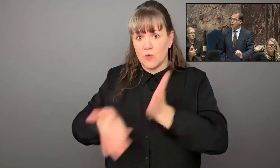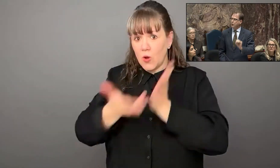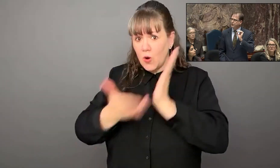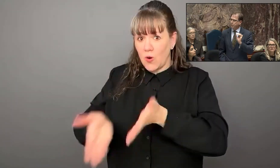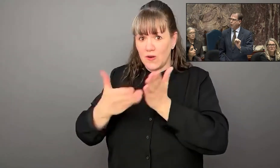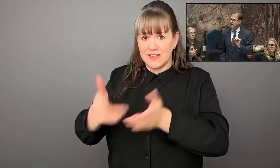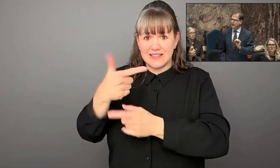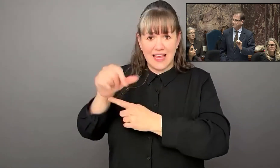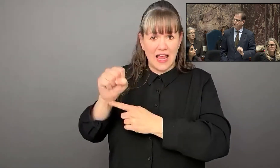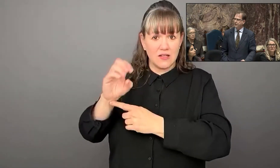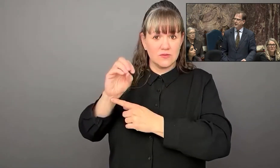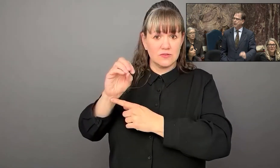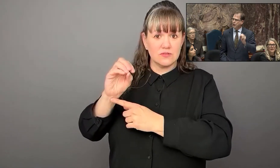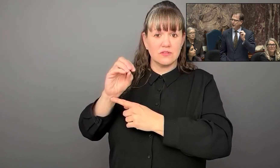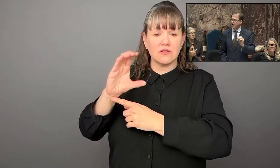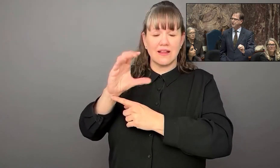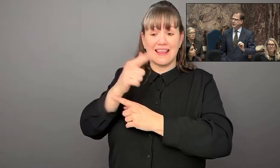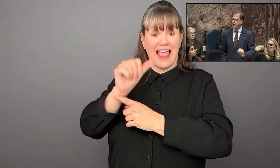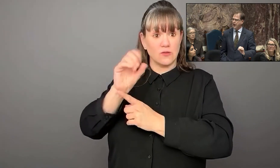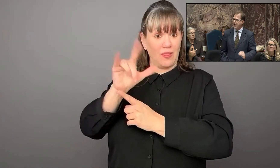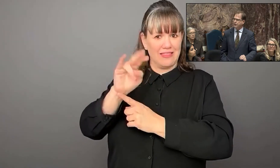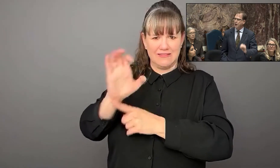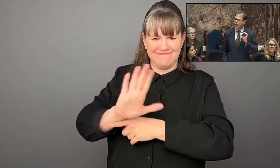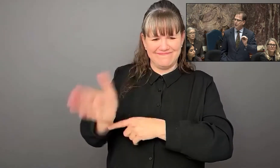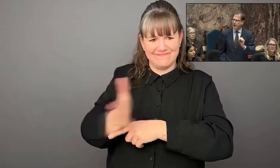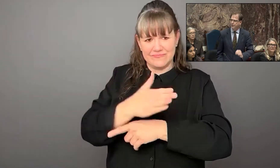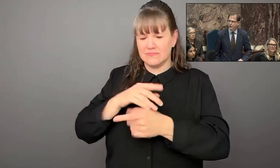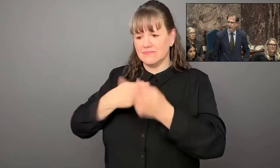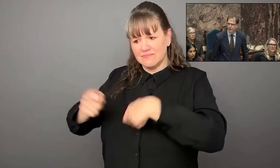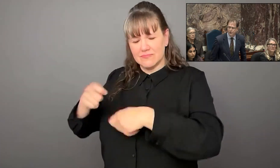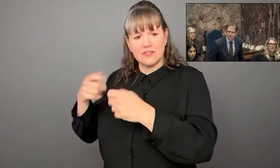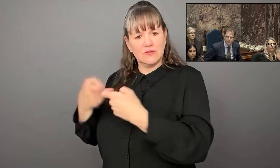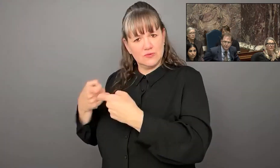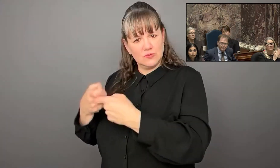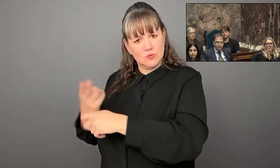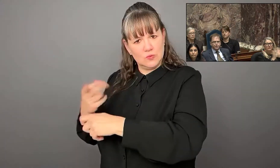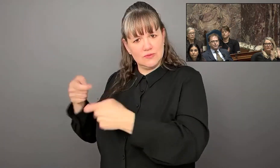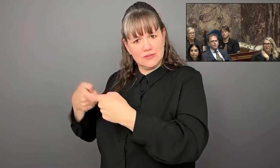province. We support Clean BC, and we're going to continue to act on climate change.